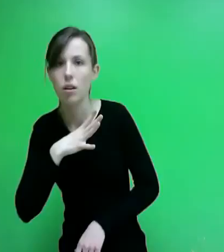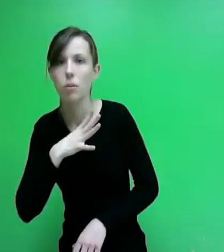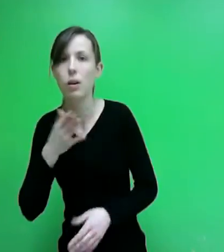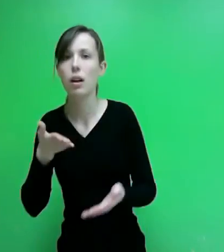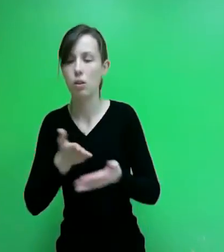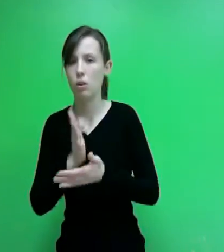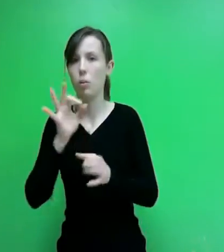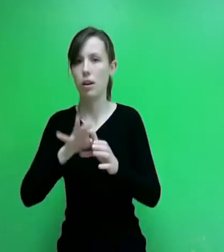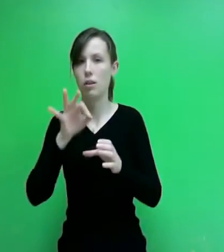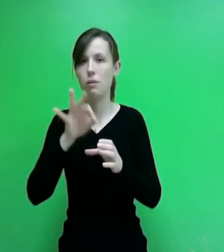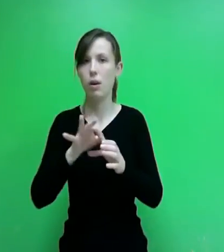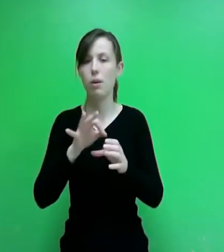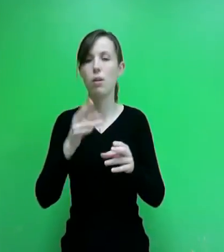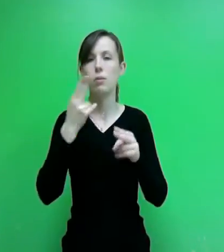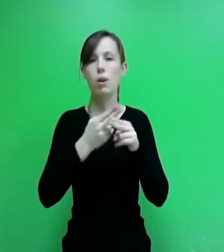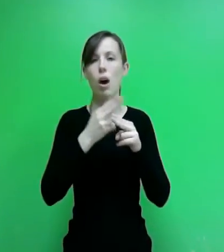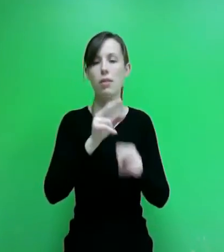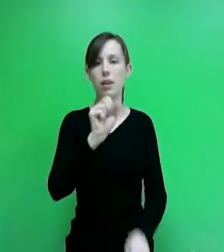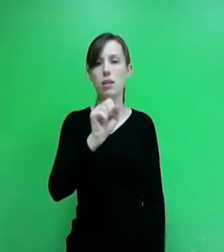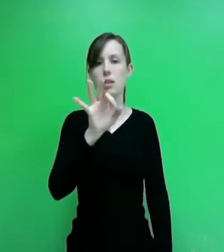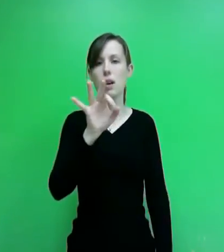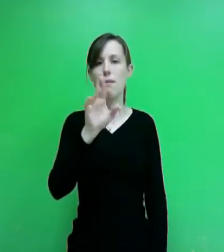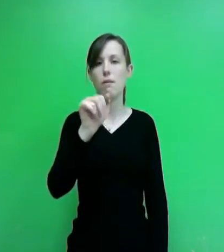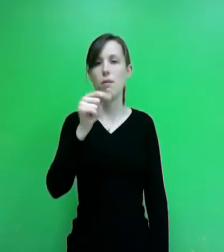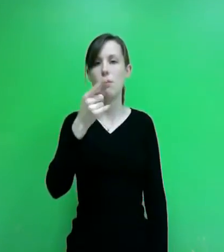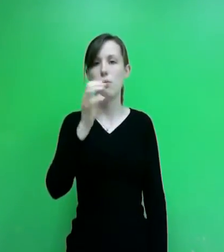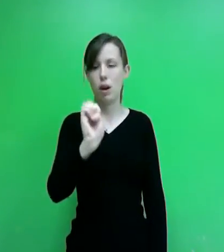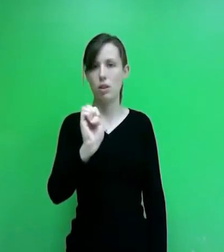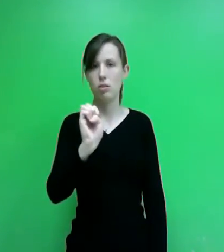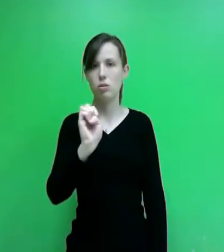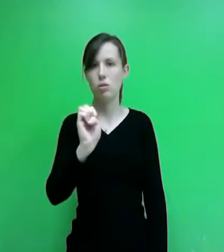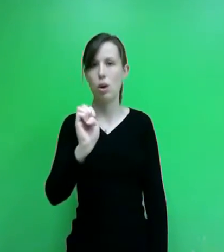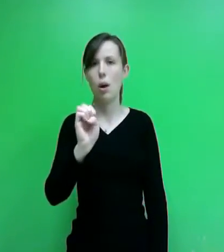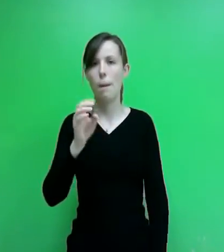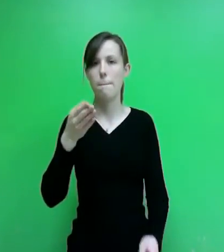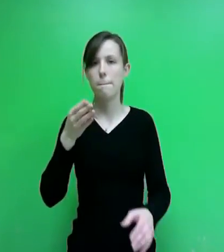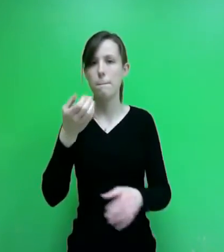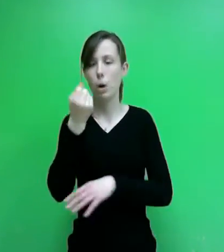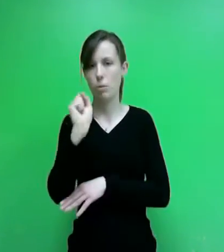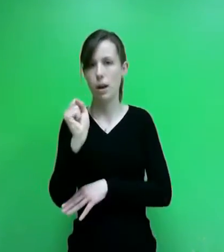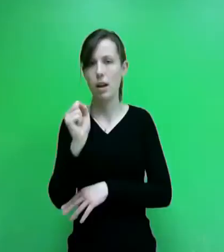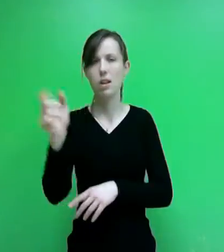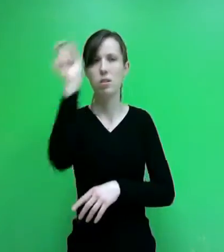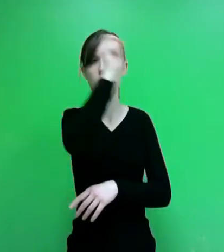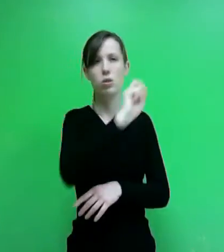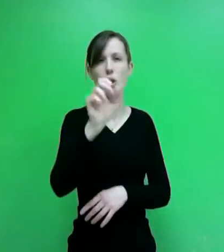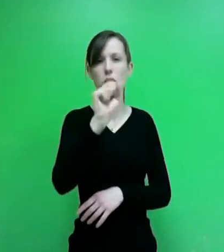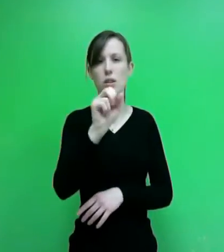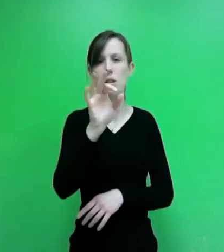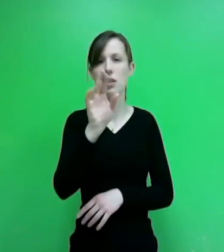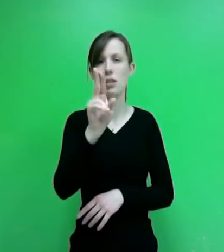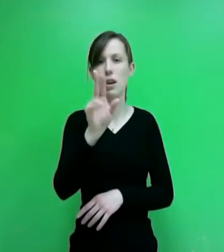Please take a look at that word suffrage. In fact, underline it, circle it, put a star next to it, whatever. Suffrage is a term that you need to